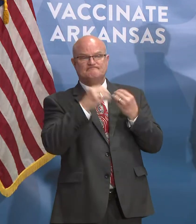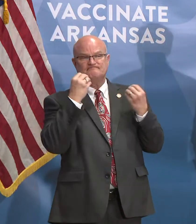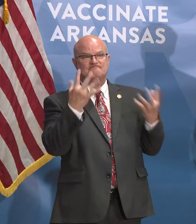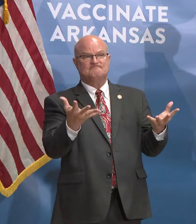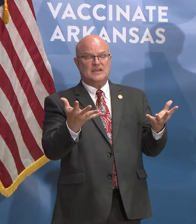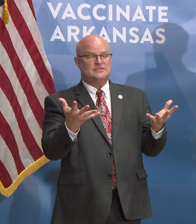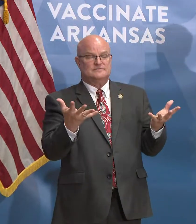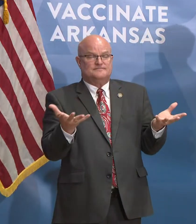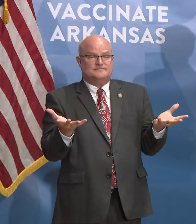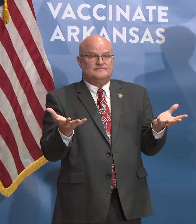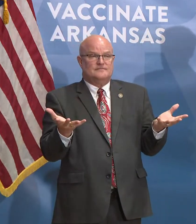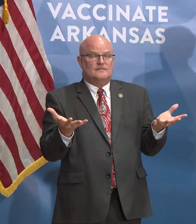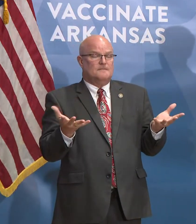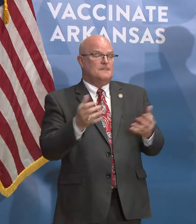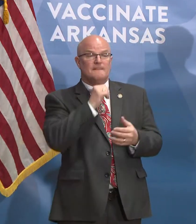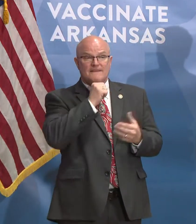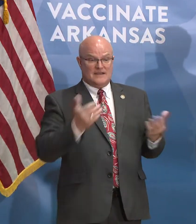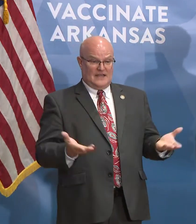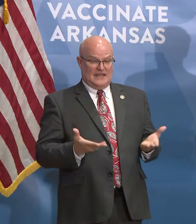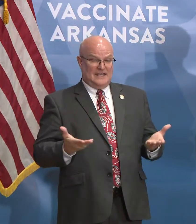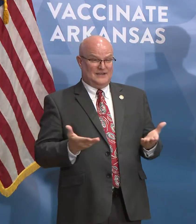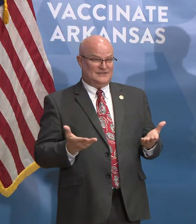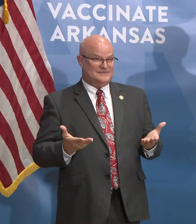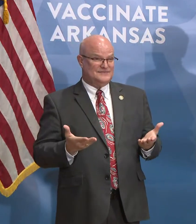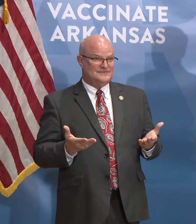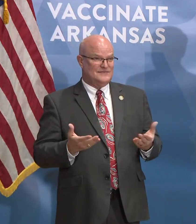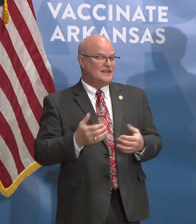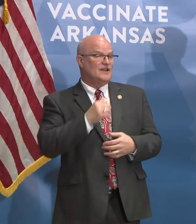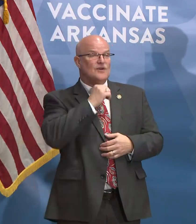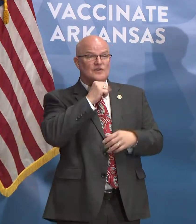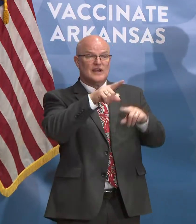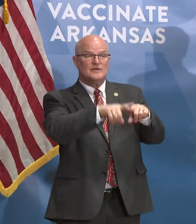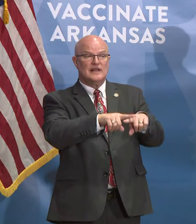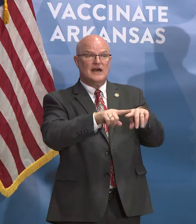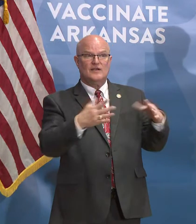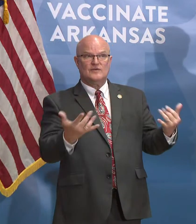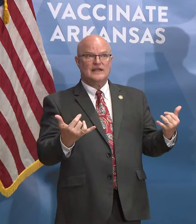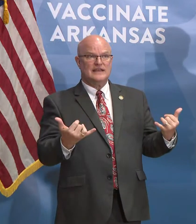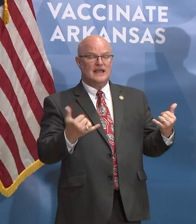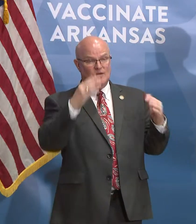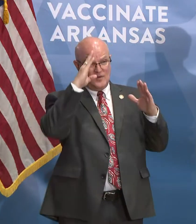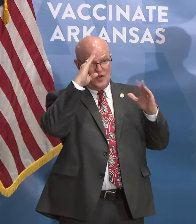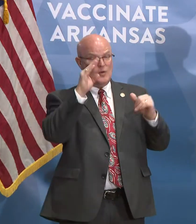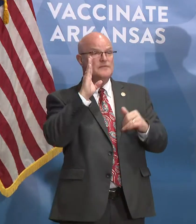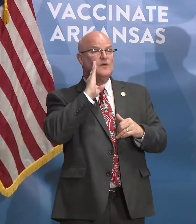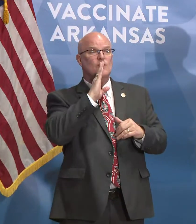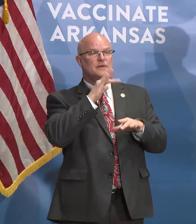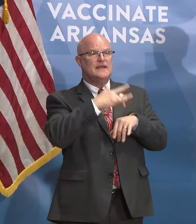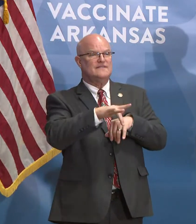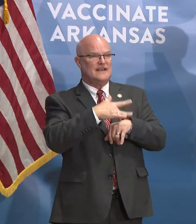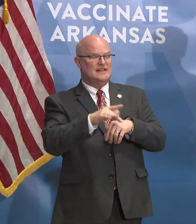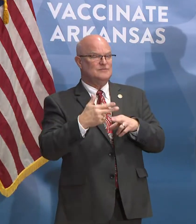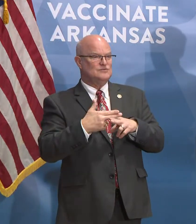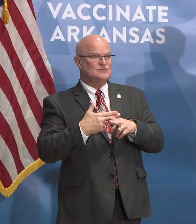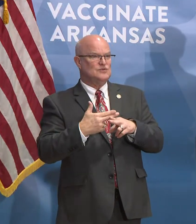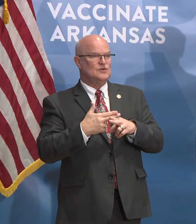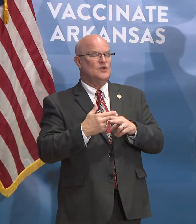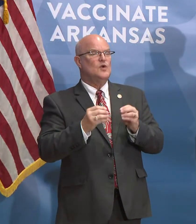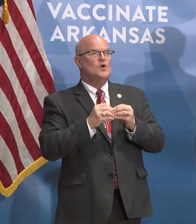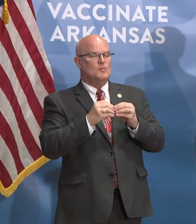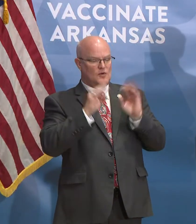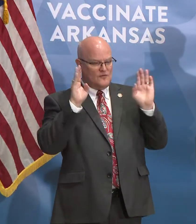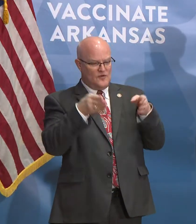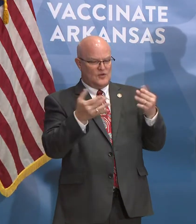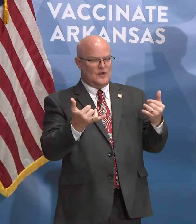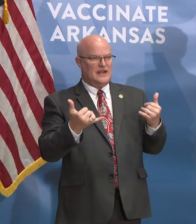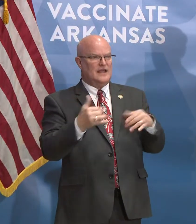other than that. They're not here. We're not relying upon them right now. We hope that they will be available. We're more focused